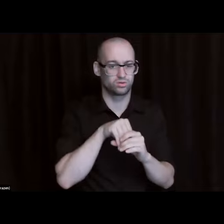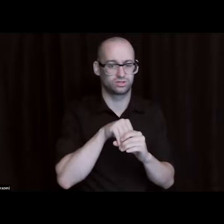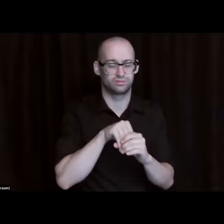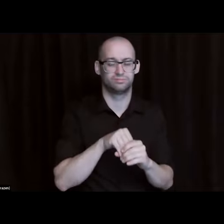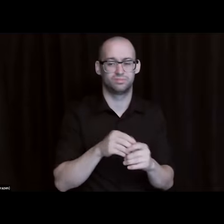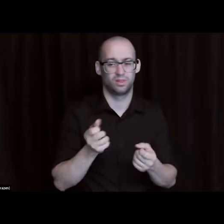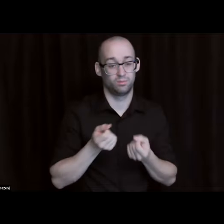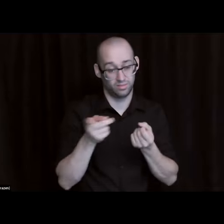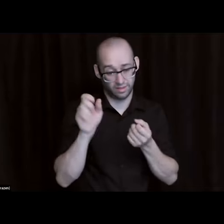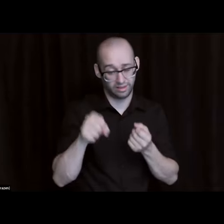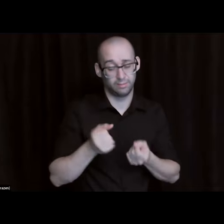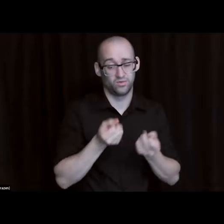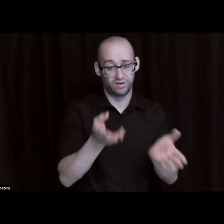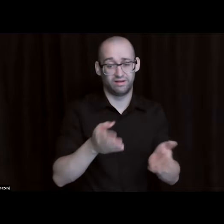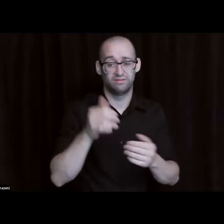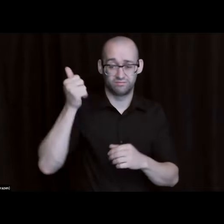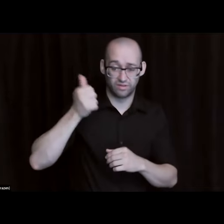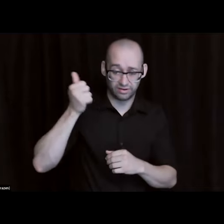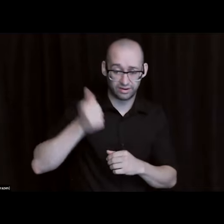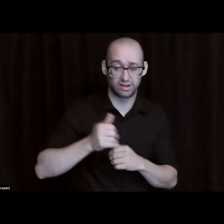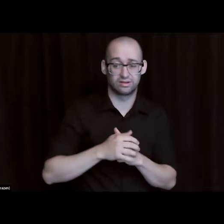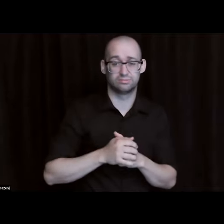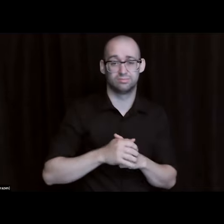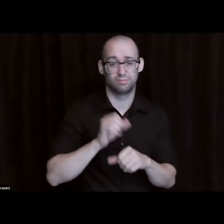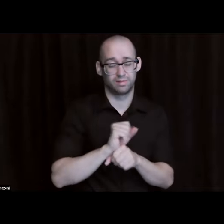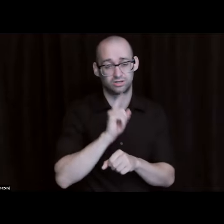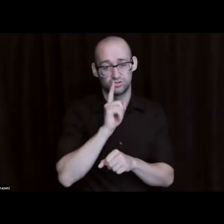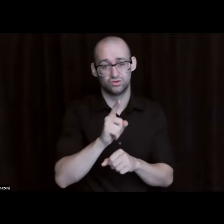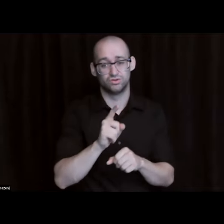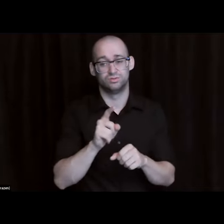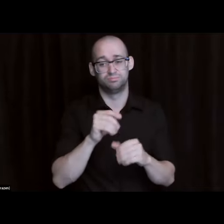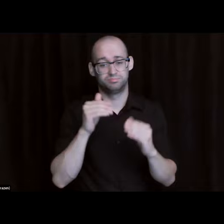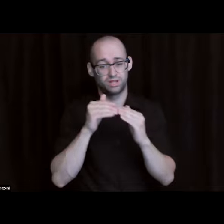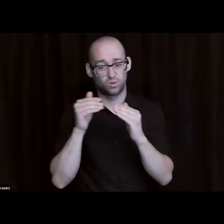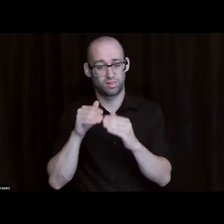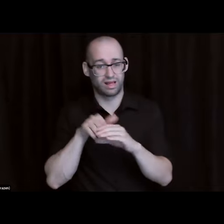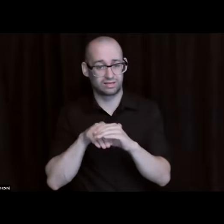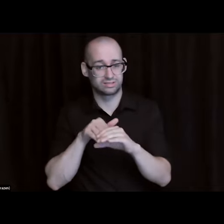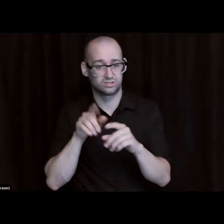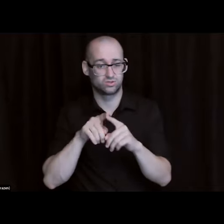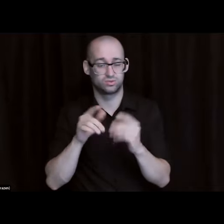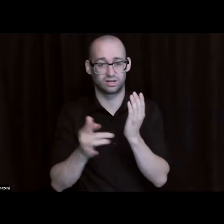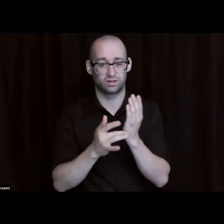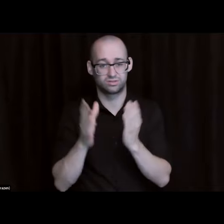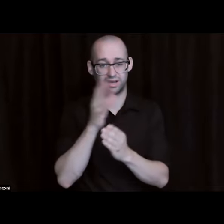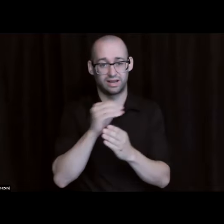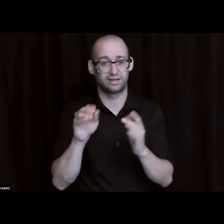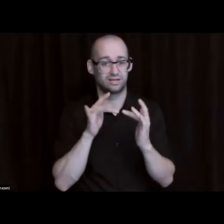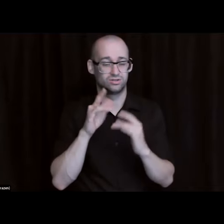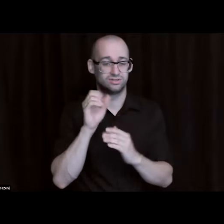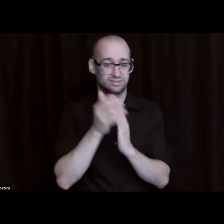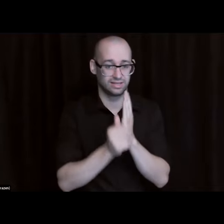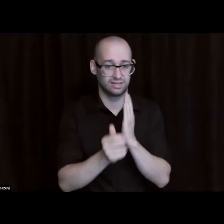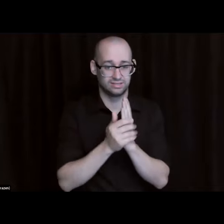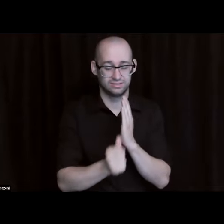technologies, centers, and develop policies to ensure equitable access to technology and digital skills. Technology companies